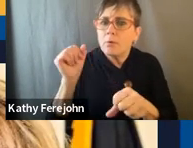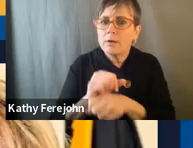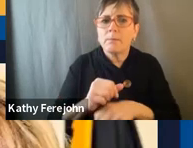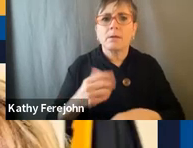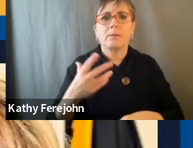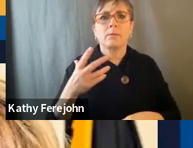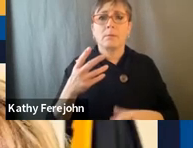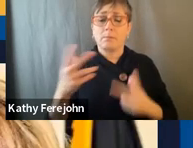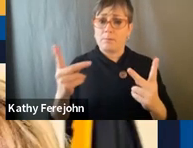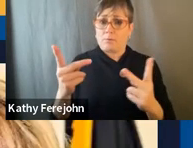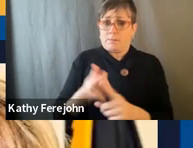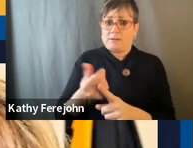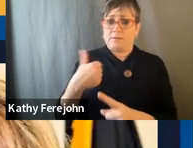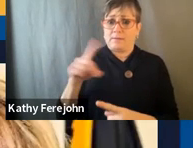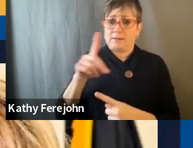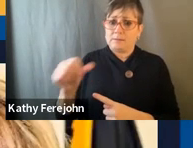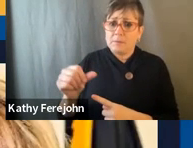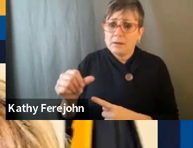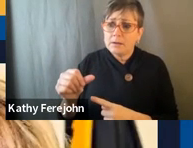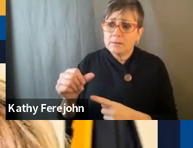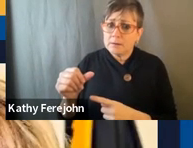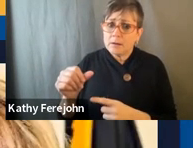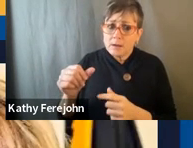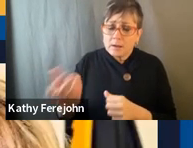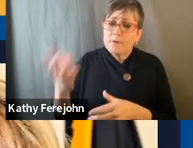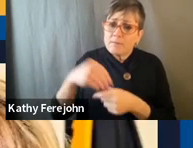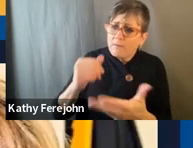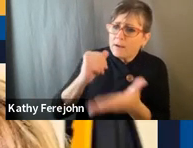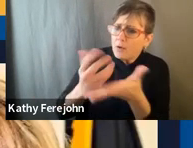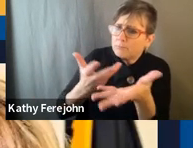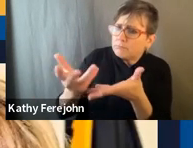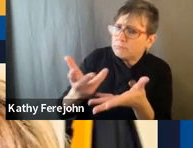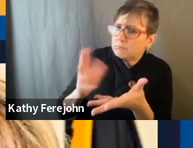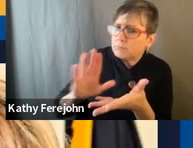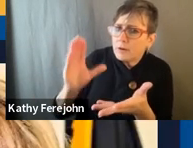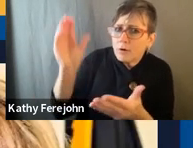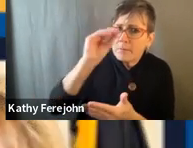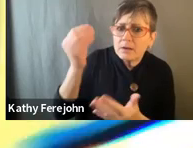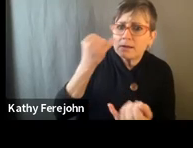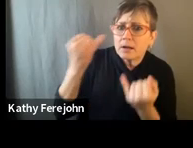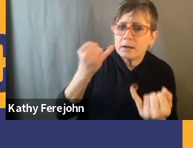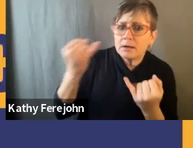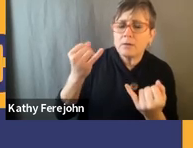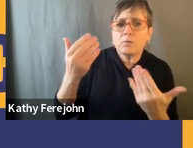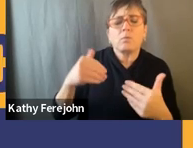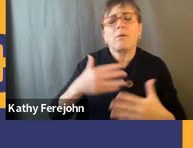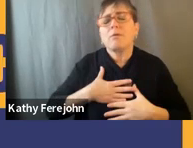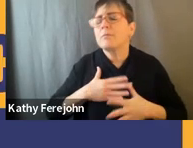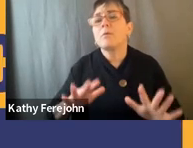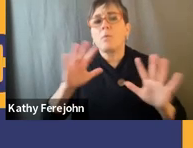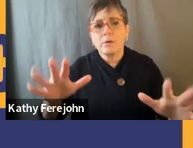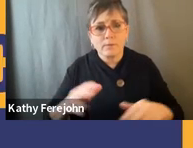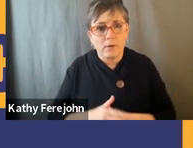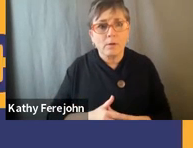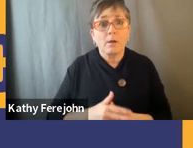with disabilities work with us, and actually contribute to the way we see things is such a pleasure. On July 27th